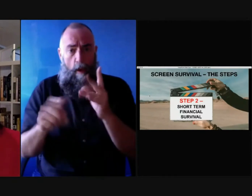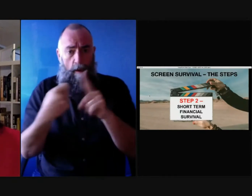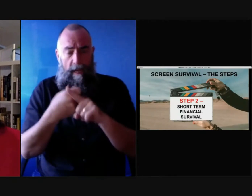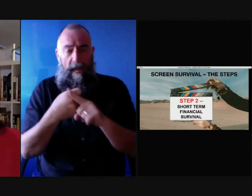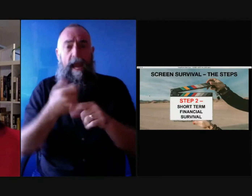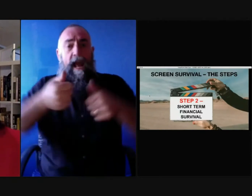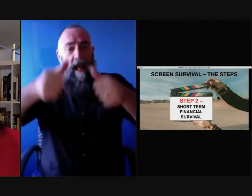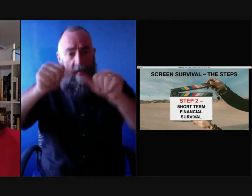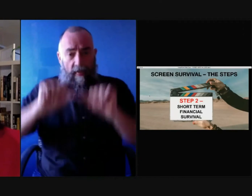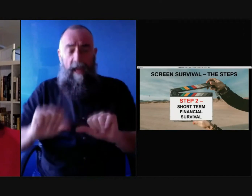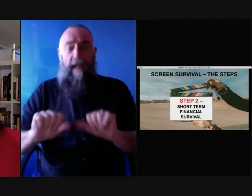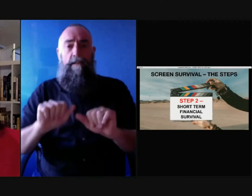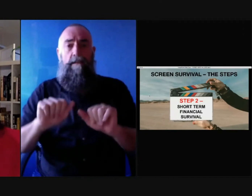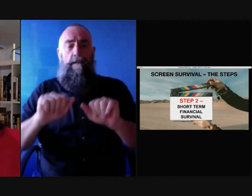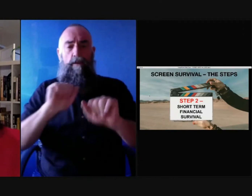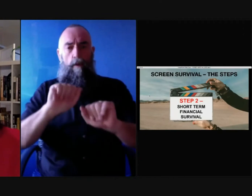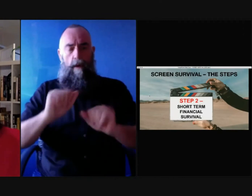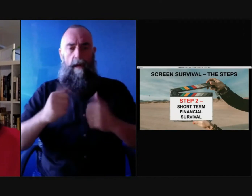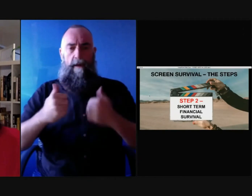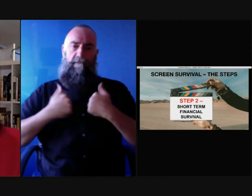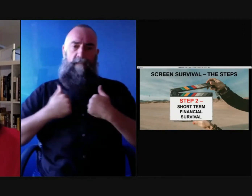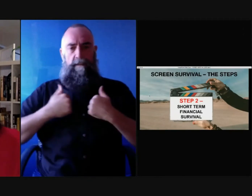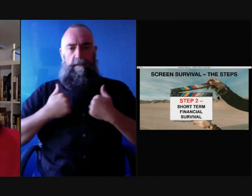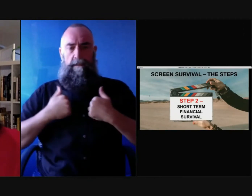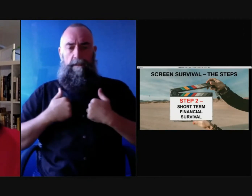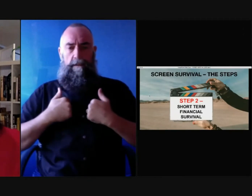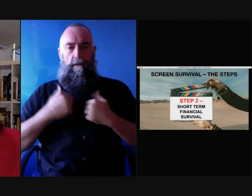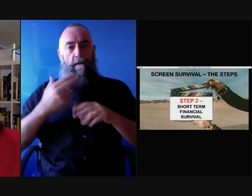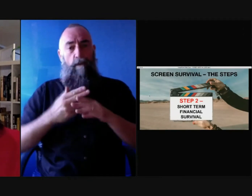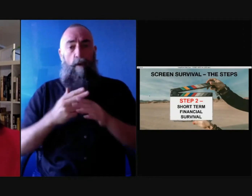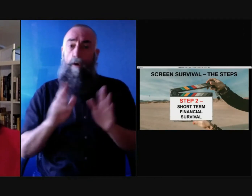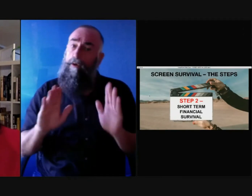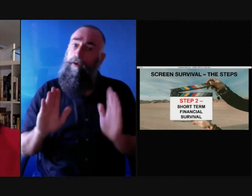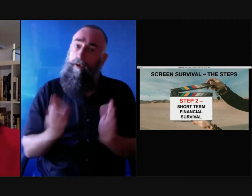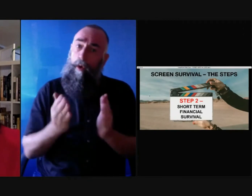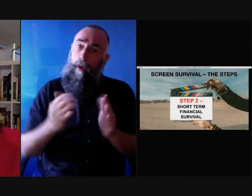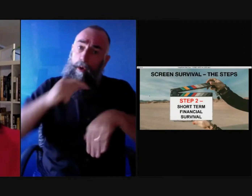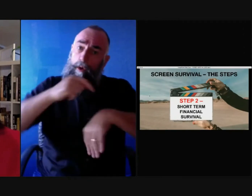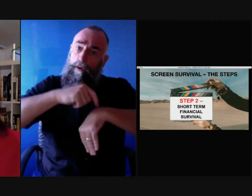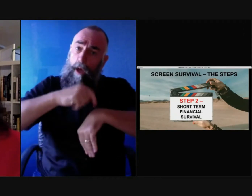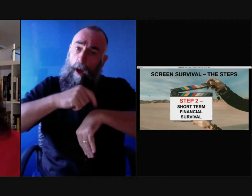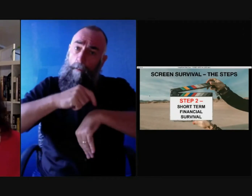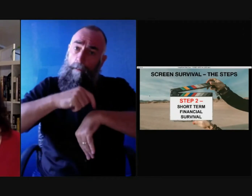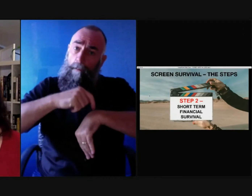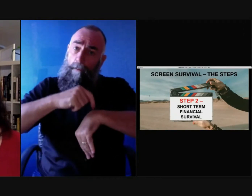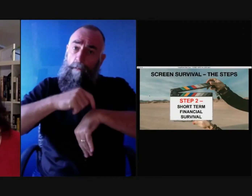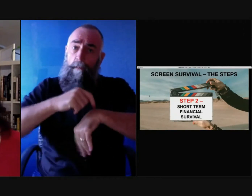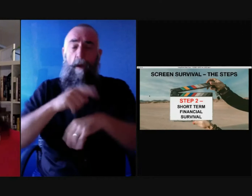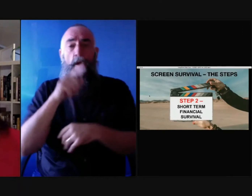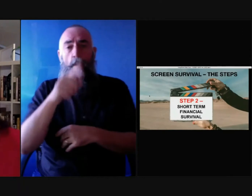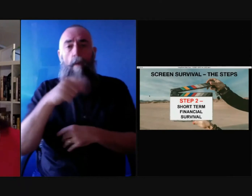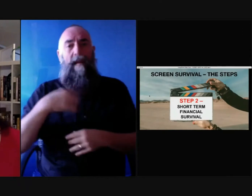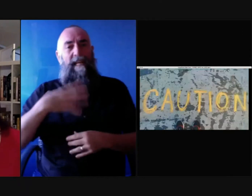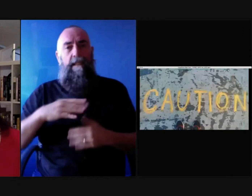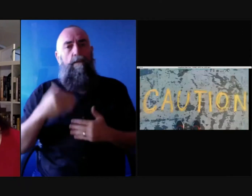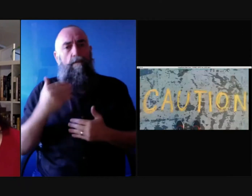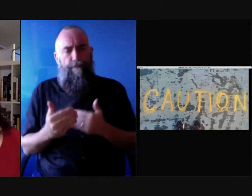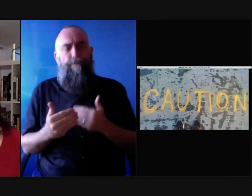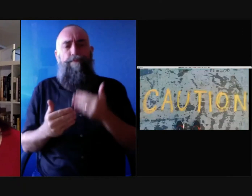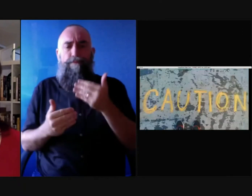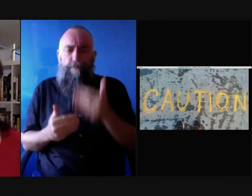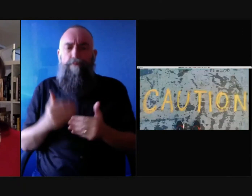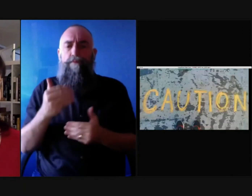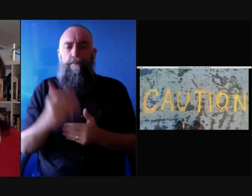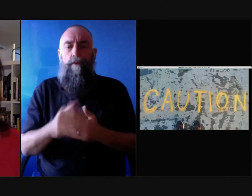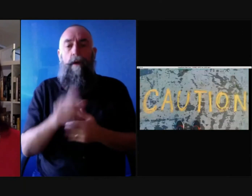health. These are short-term measures, and I'm just going to go through a few of them with you. But a word